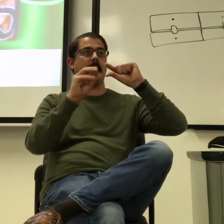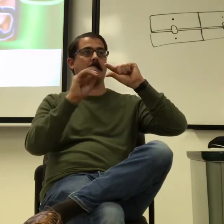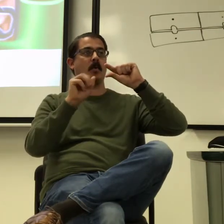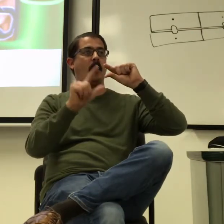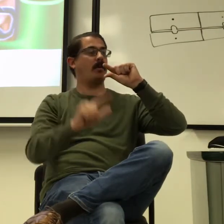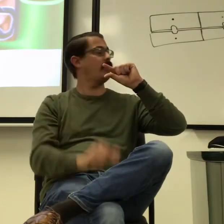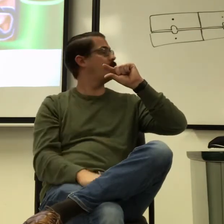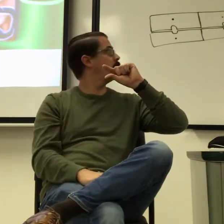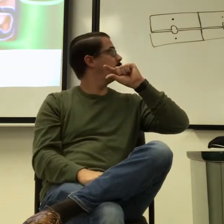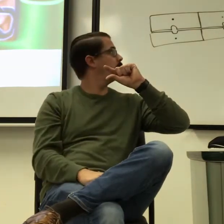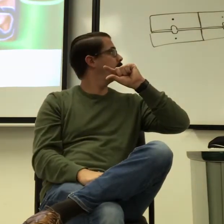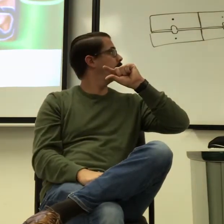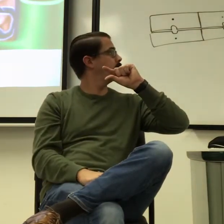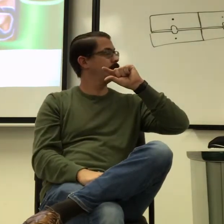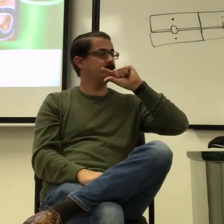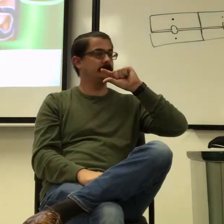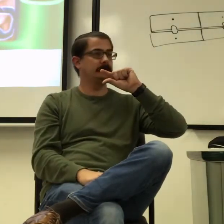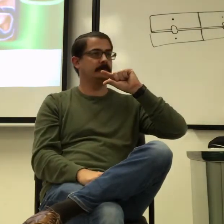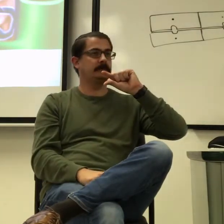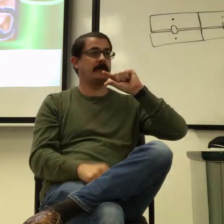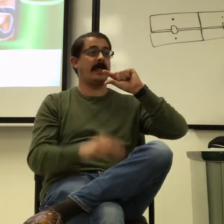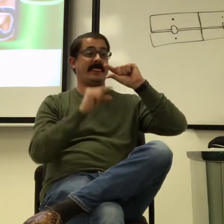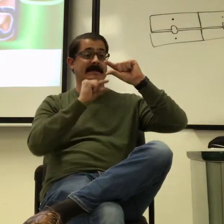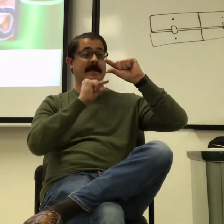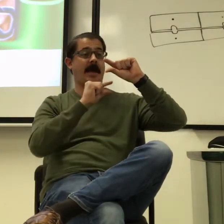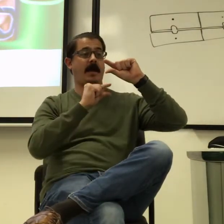Well, anyways, the side that faces the sinusoidal blood.